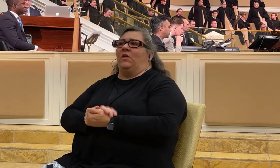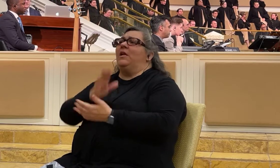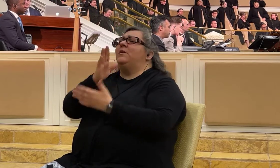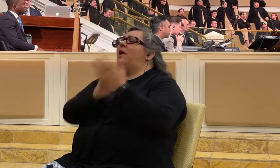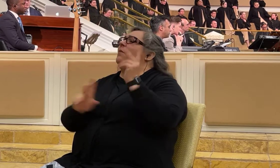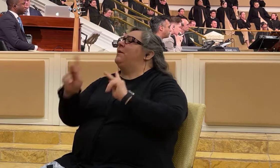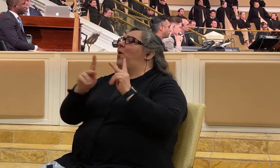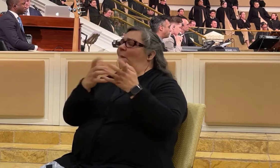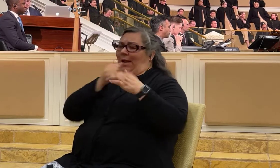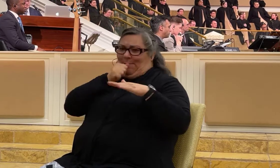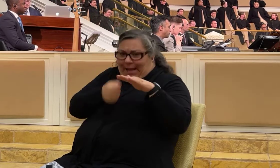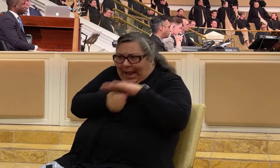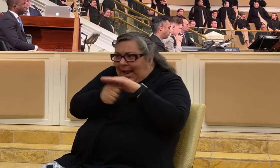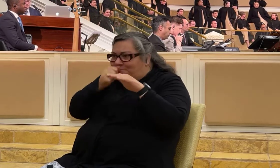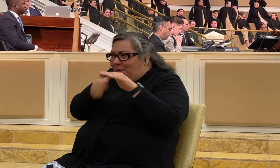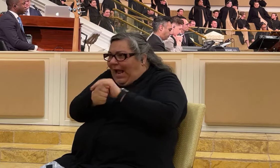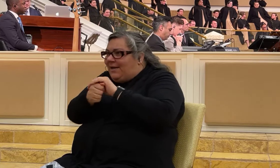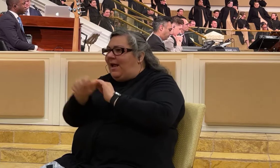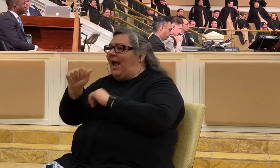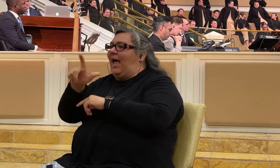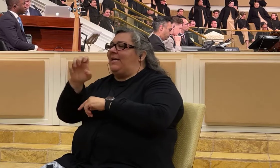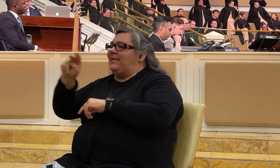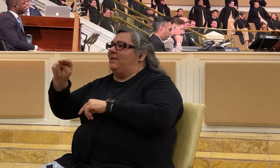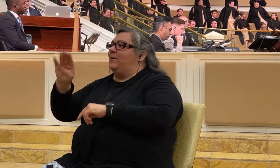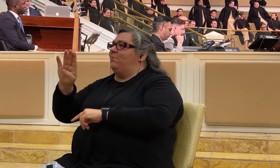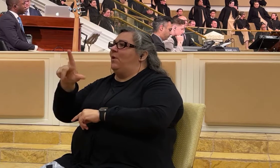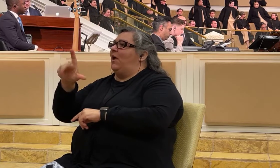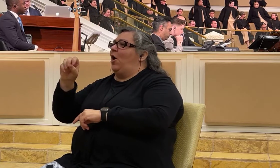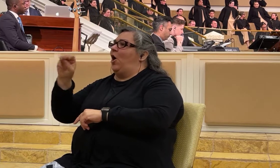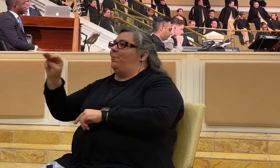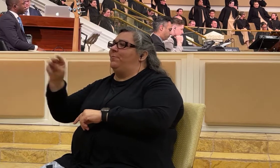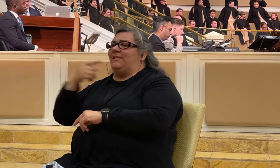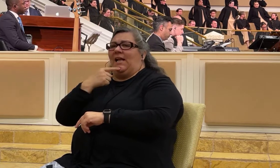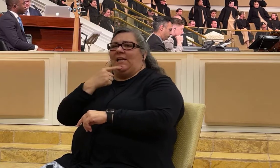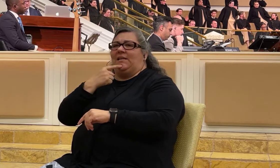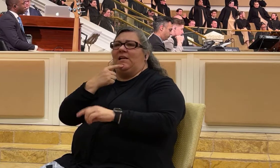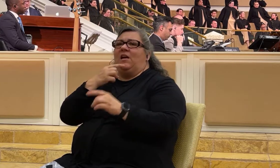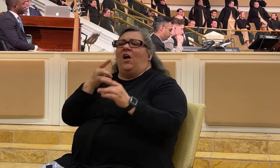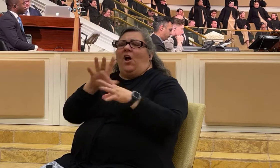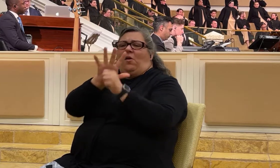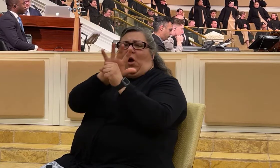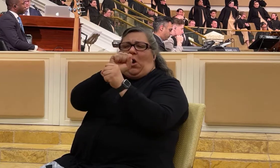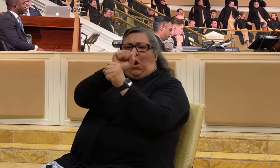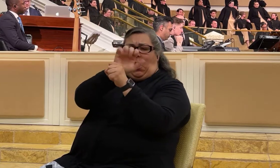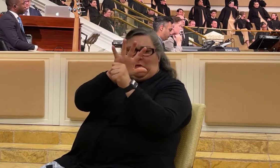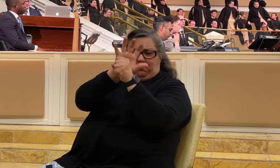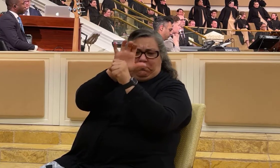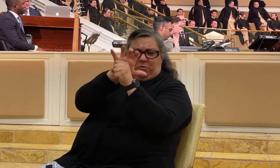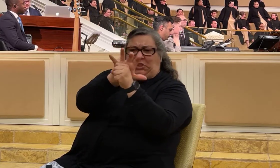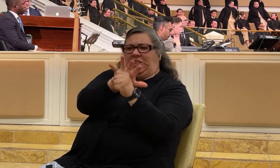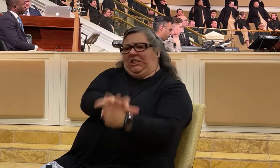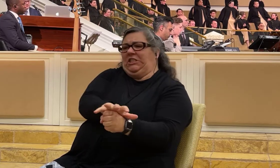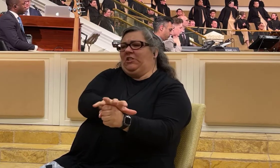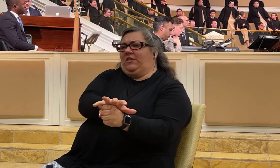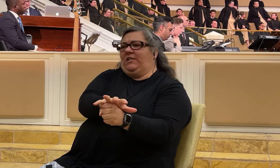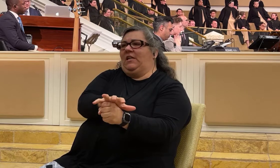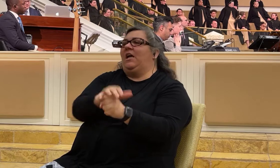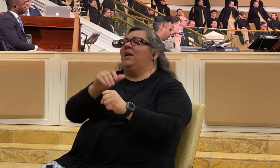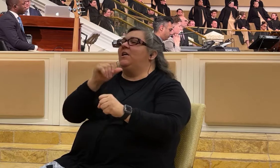Some people want to hide all that. Alan Bloom said the most successful tyranny is not the one that uses force to